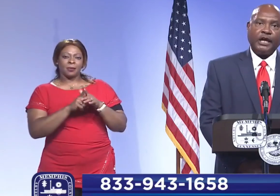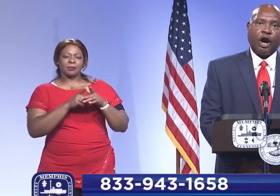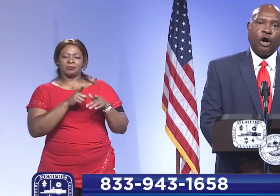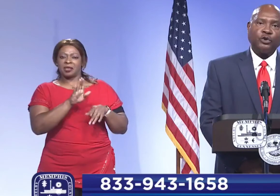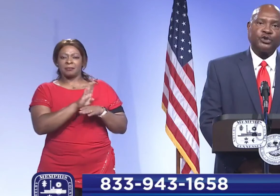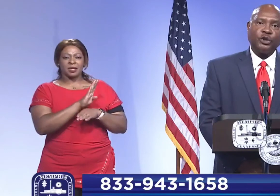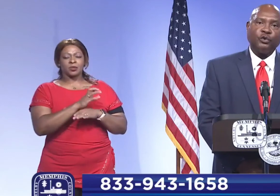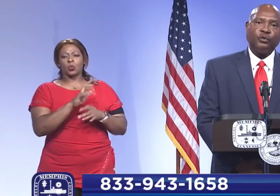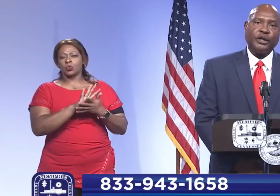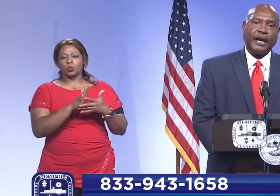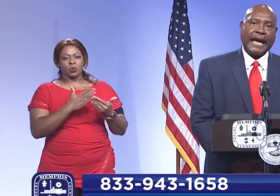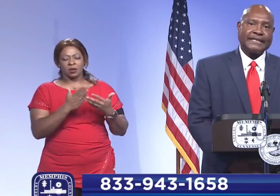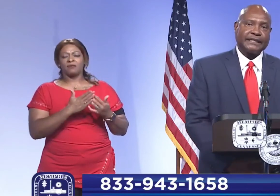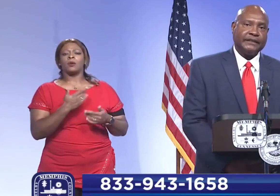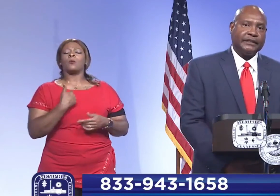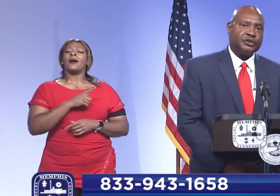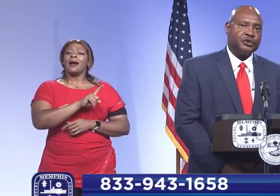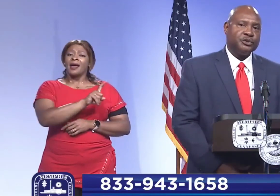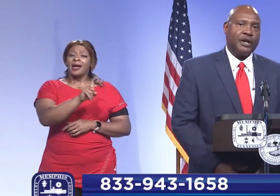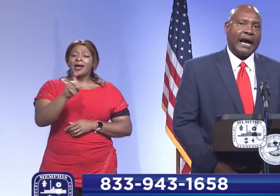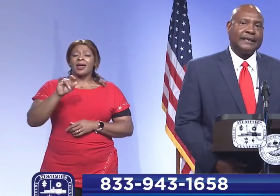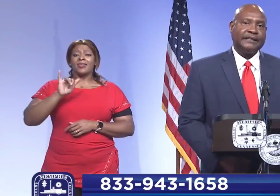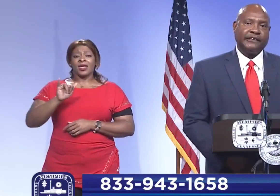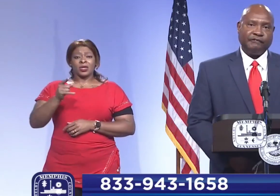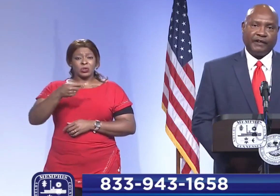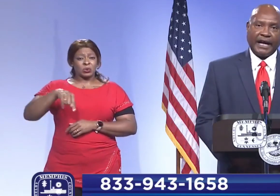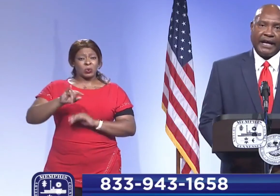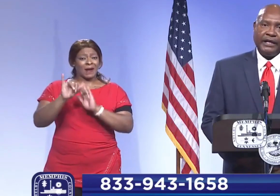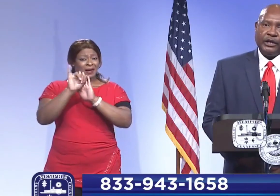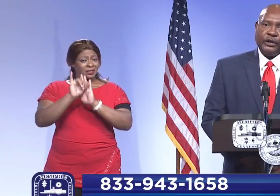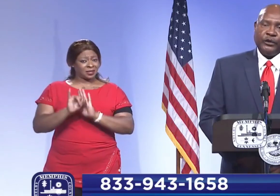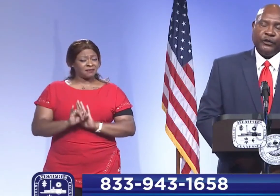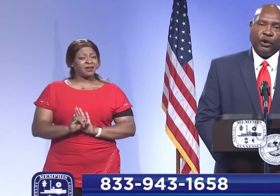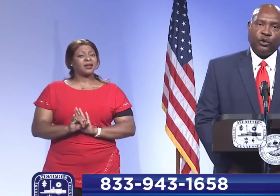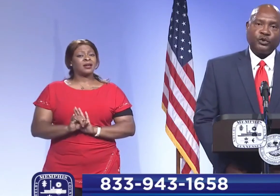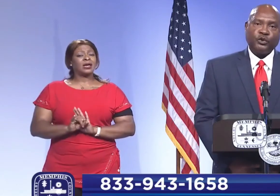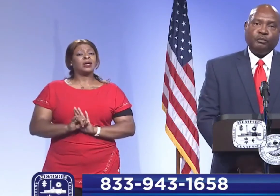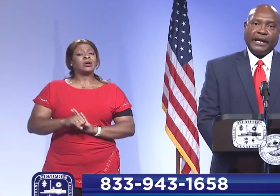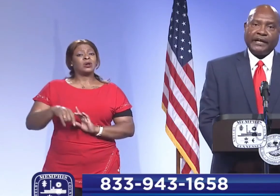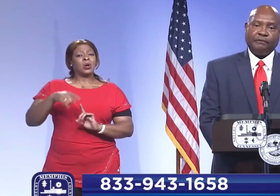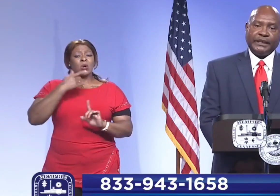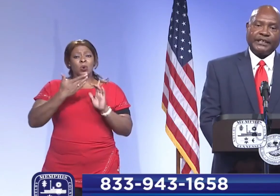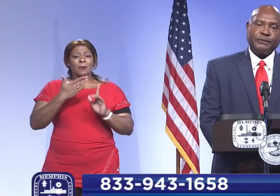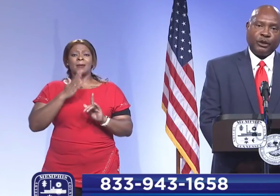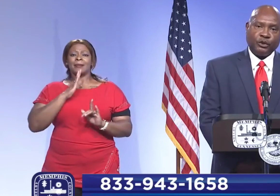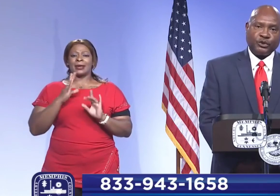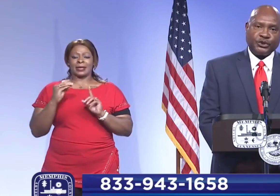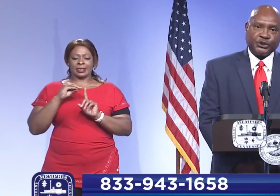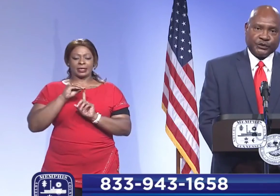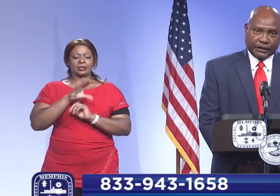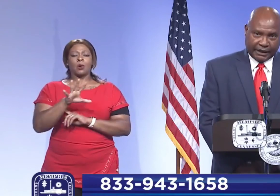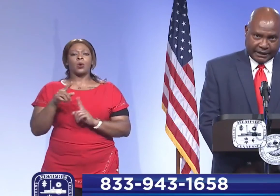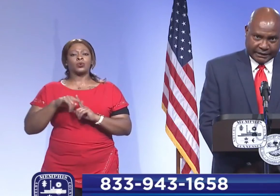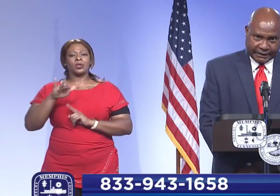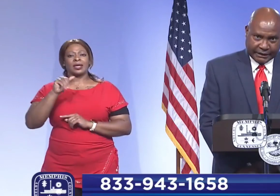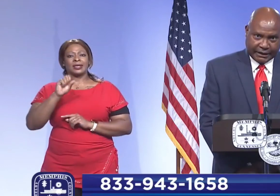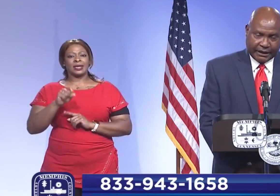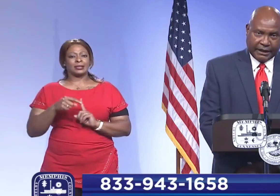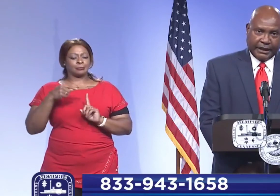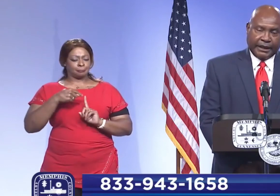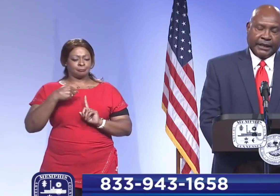And also, we are asking that you identify those who may have been exposed to the